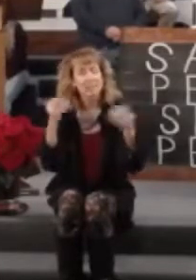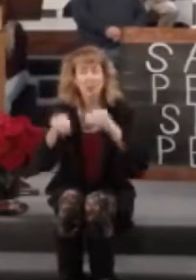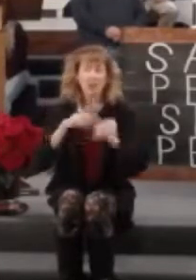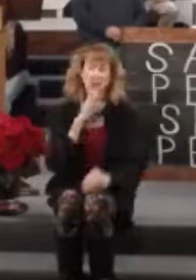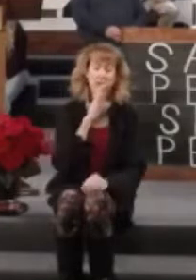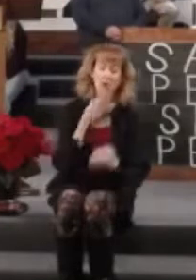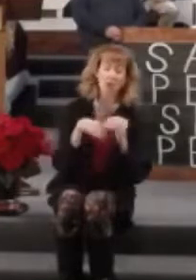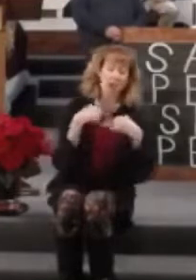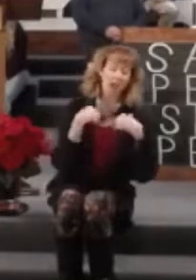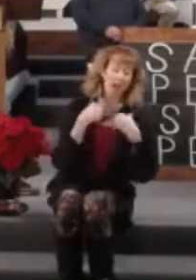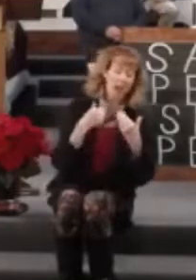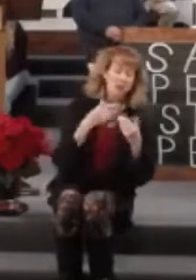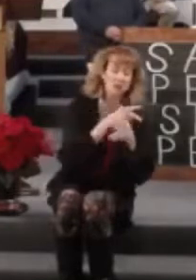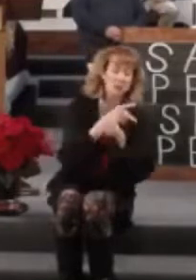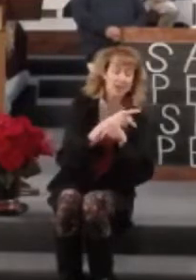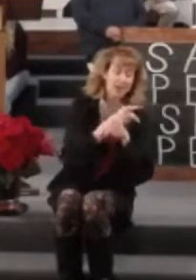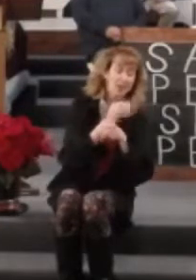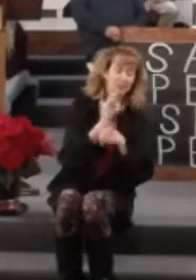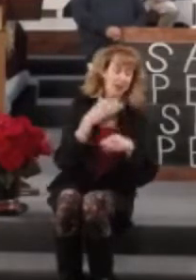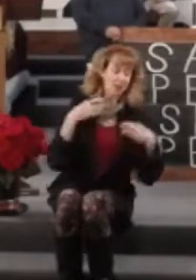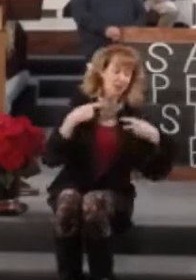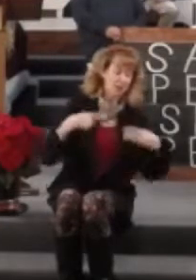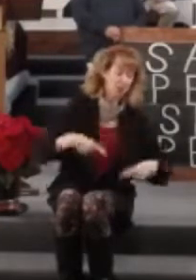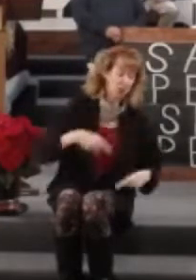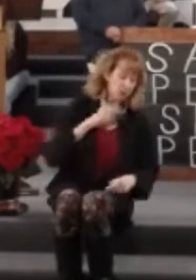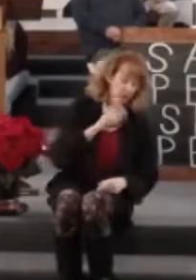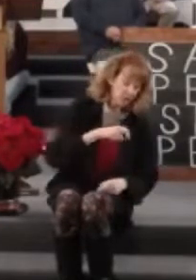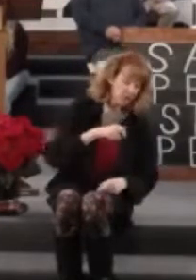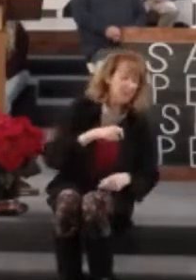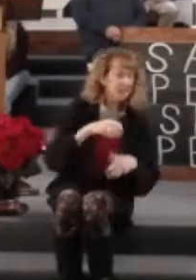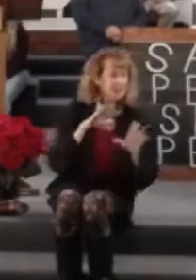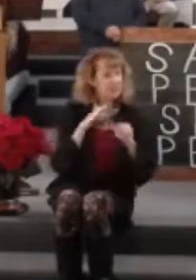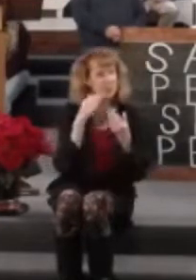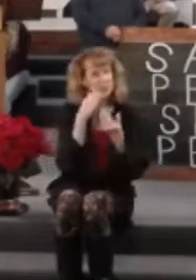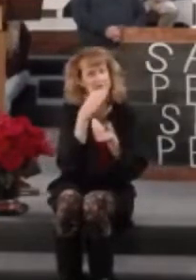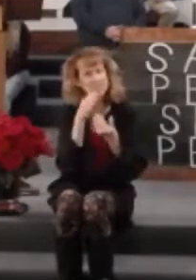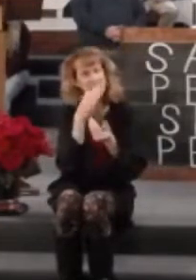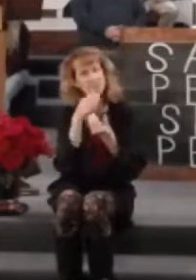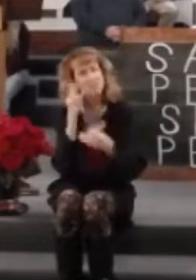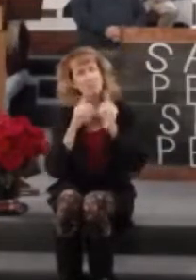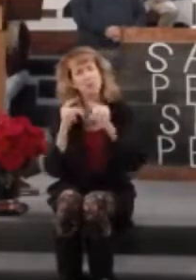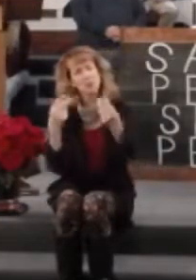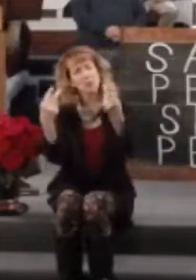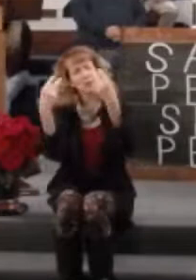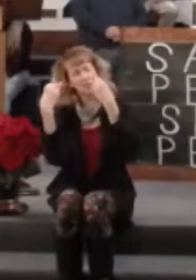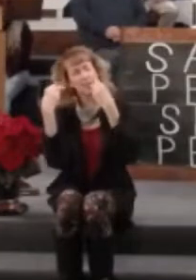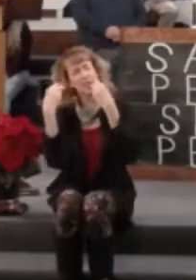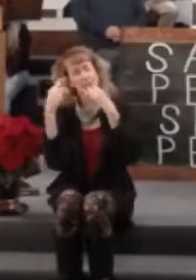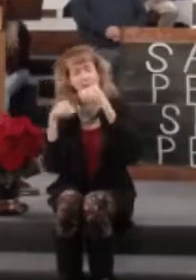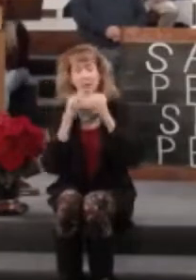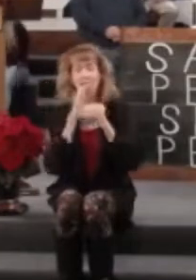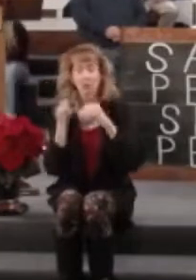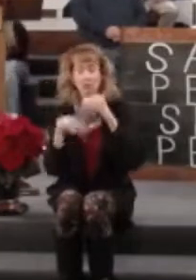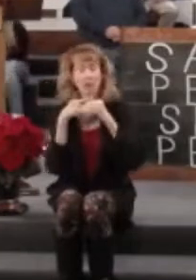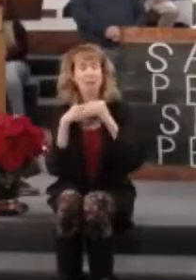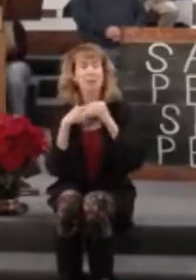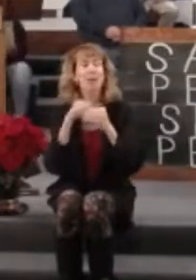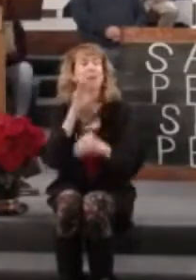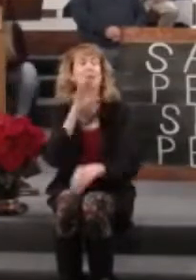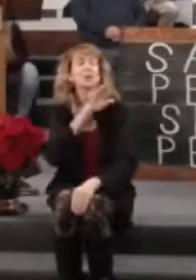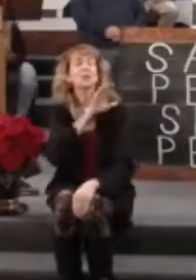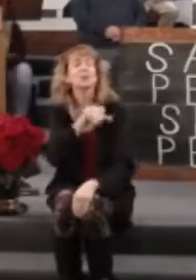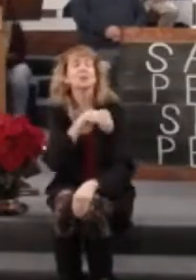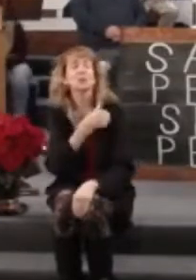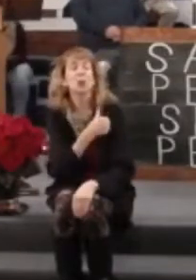about how to take care of their physical needs, it's just so easy for them to see when I start talking about their soul that